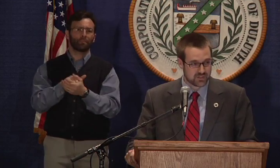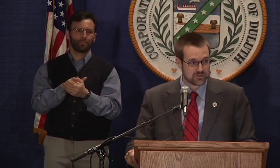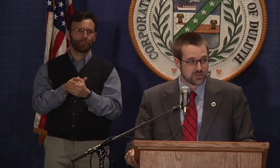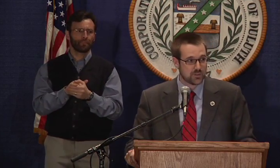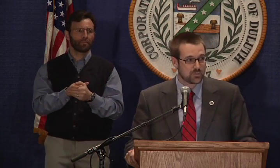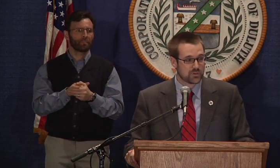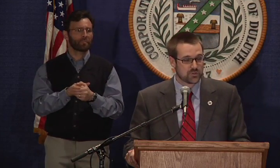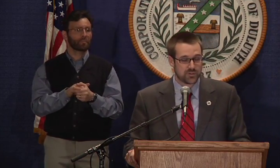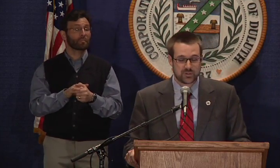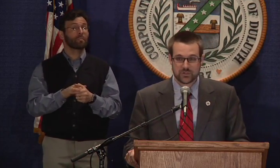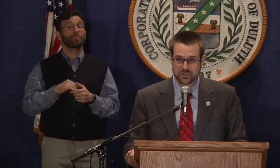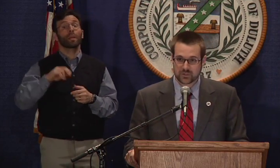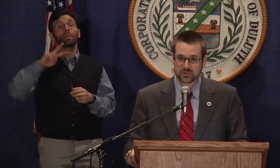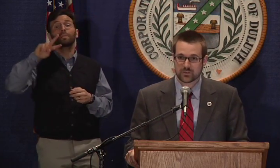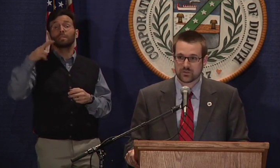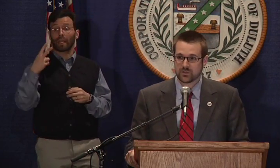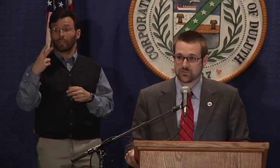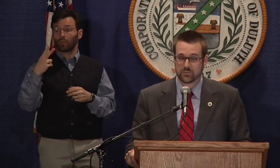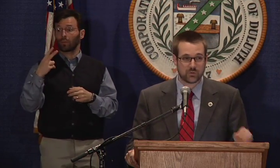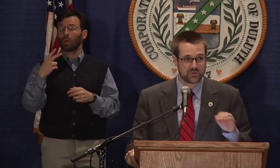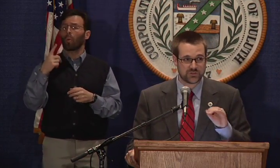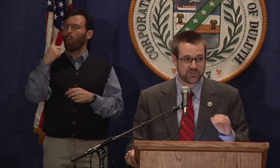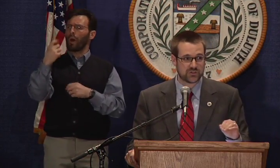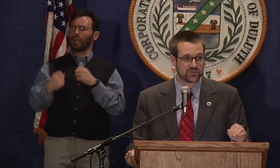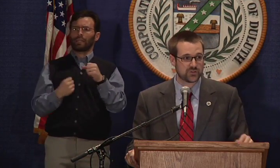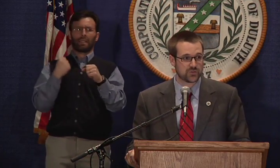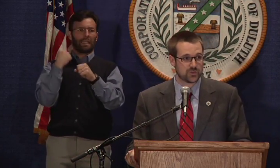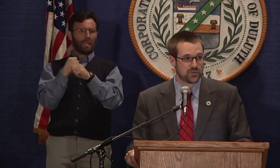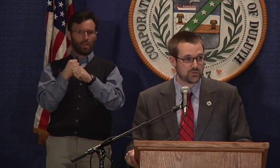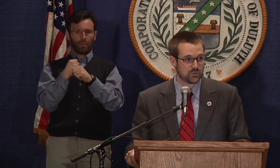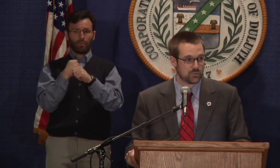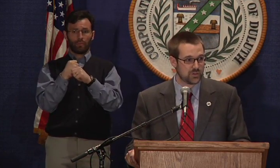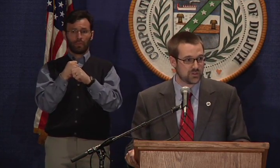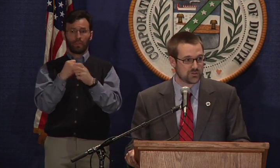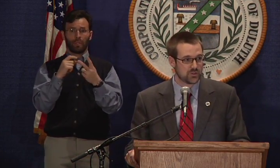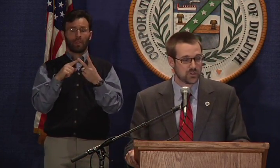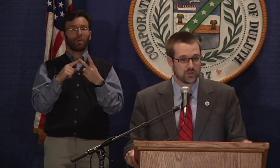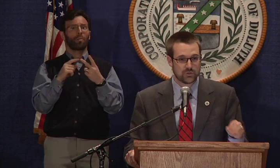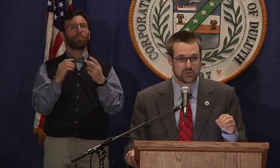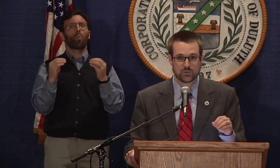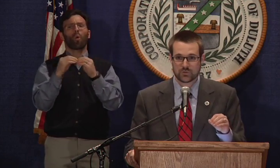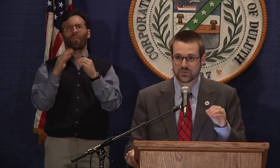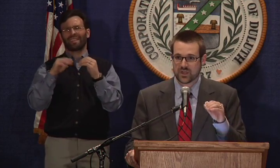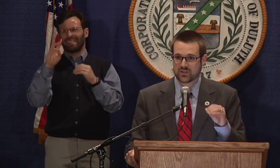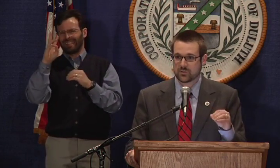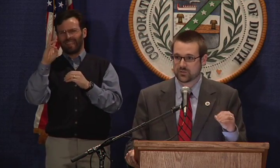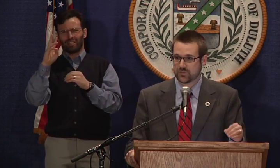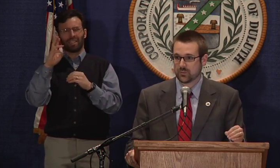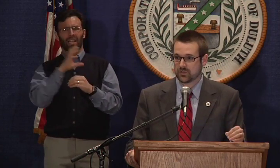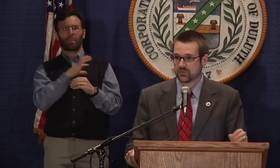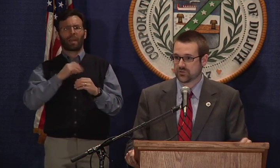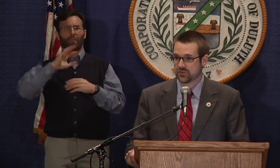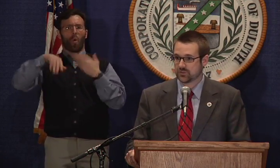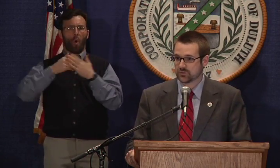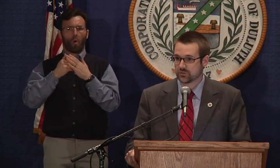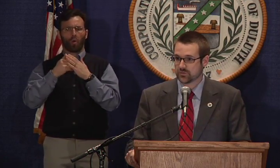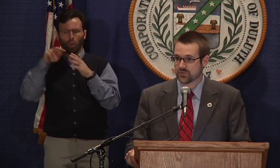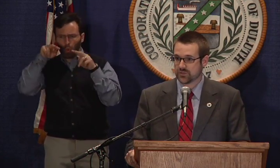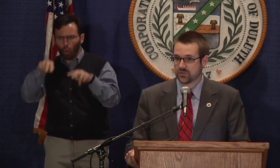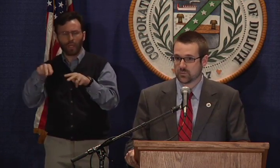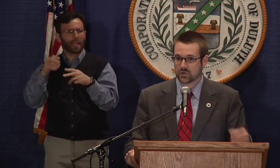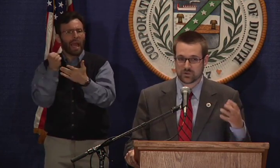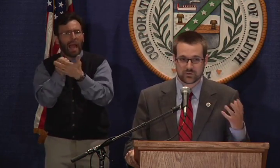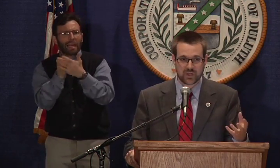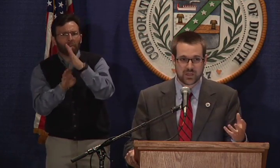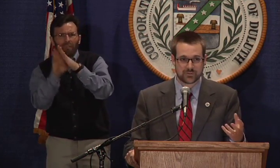And second, we're going to spend a year of more than 6 different committee of the whole meetings going over the economic development of the city of Duluth